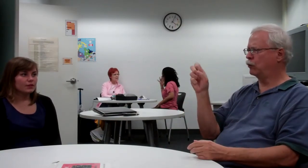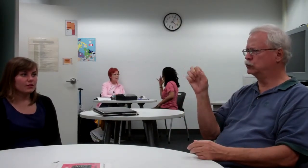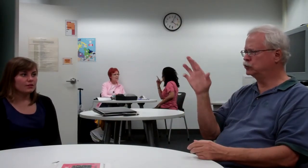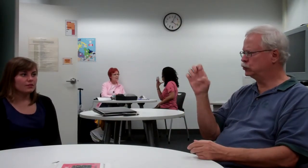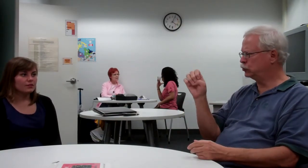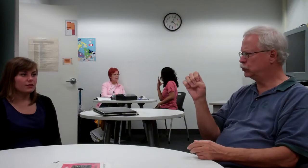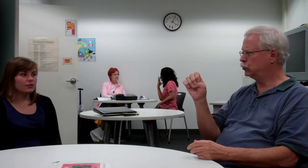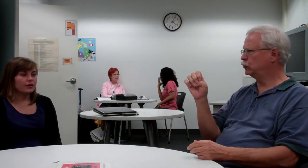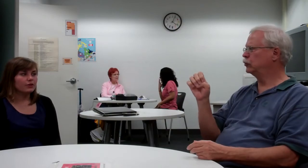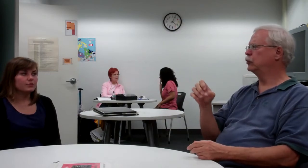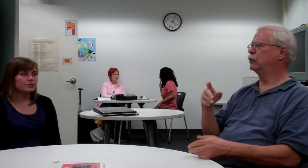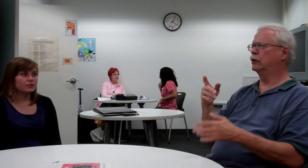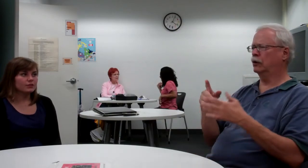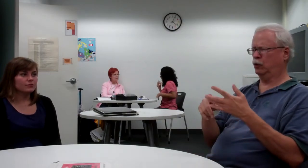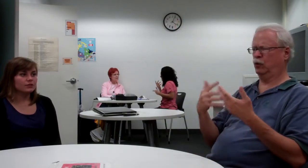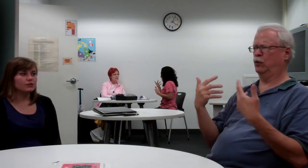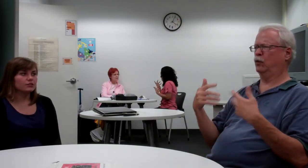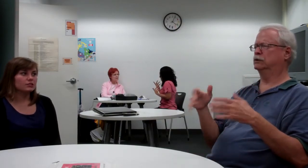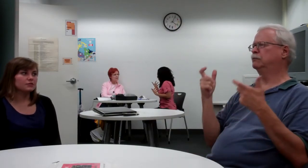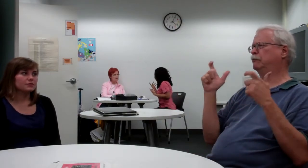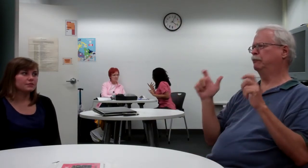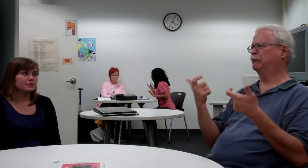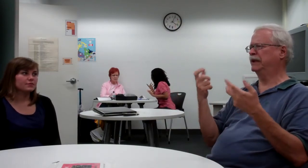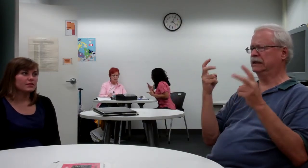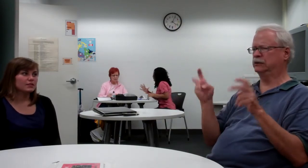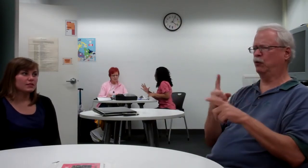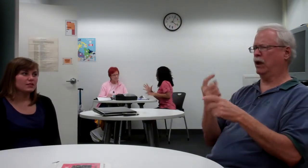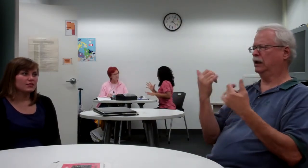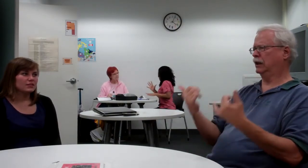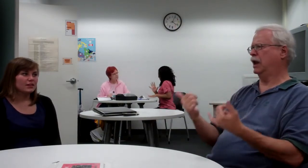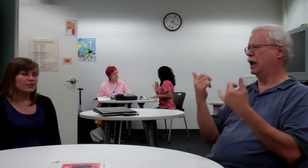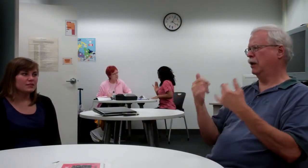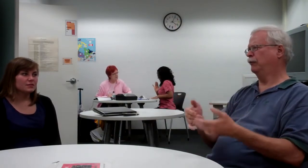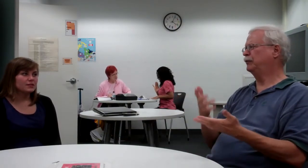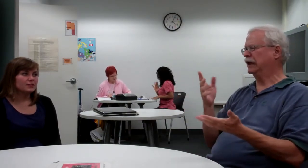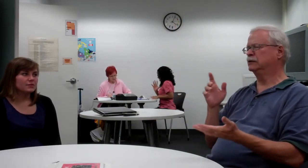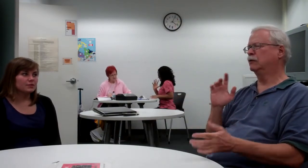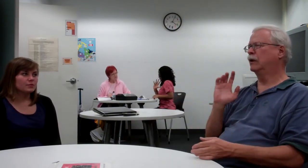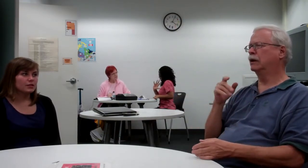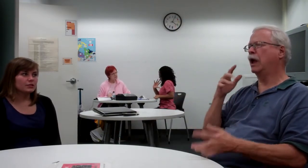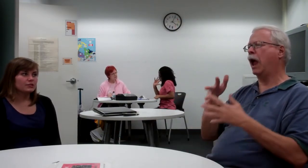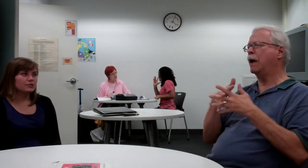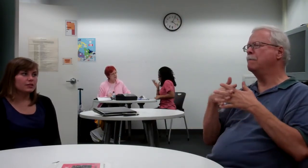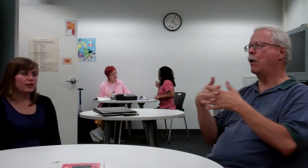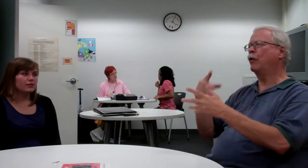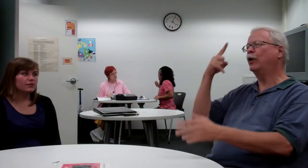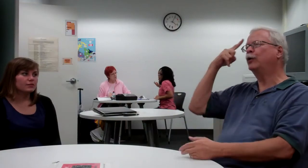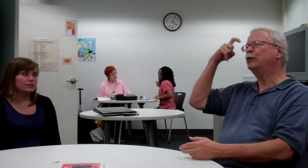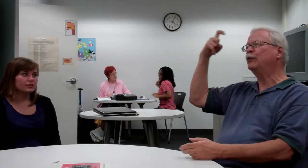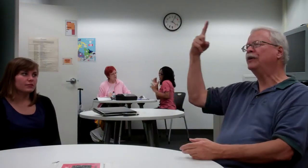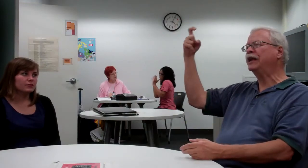and a lot of homes are going to foreclosure. I think that's really one of the big issues right now that we're dealing with in